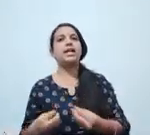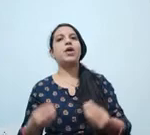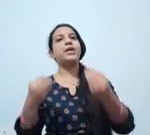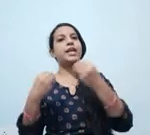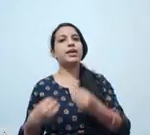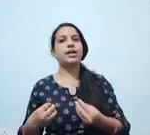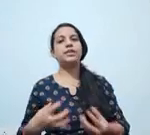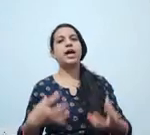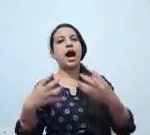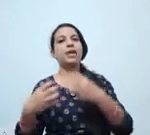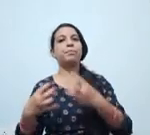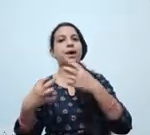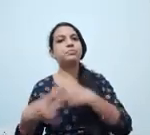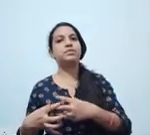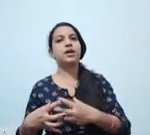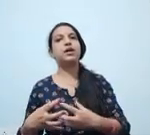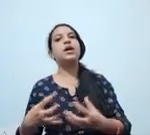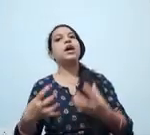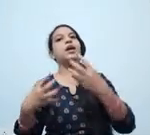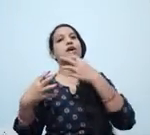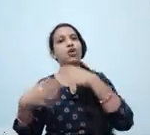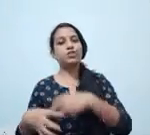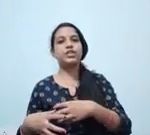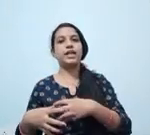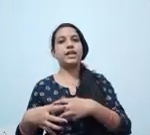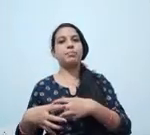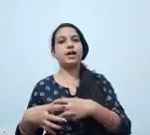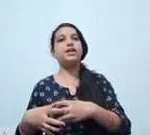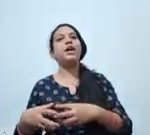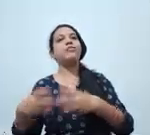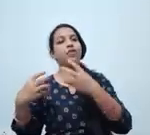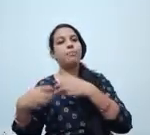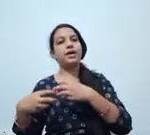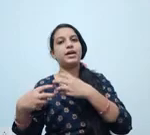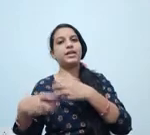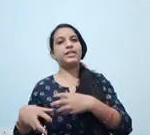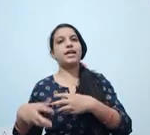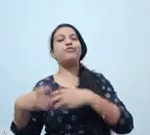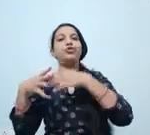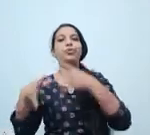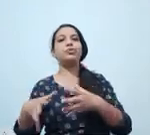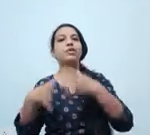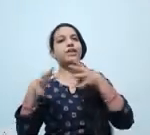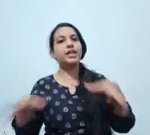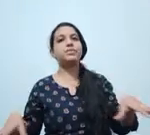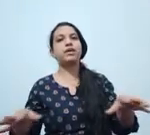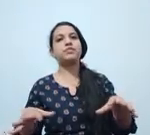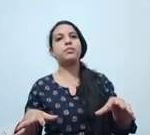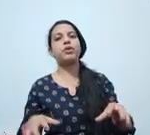in return, the heart pumps the oxygenated blood from itself to the various parts of the body through